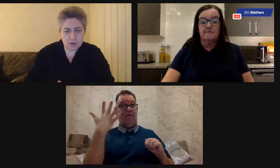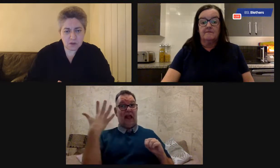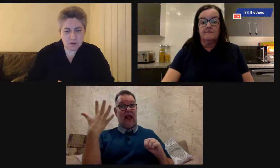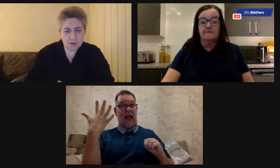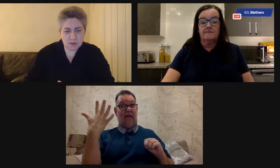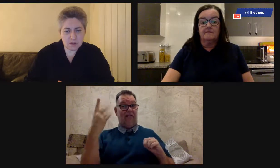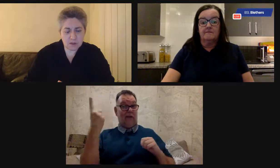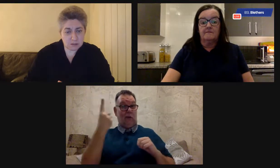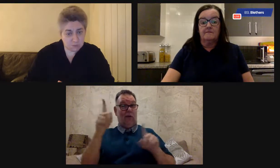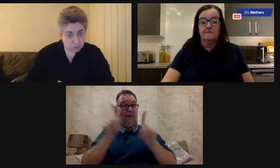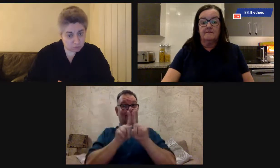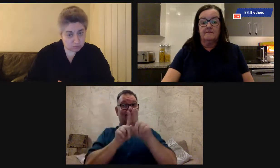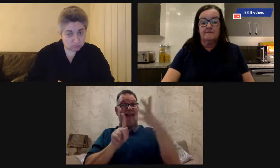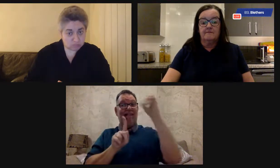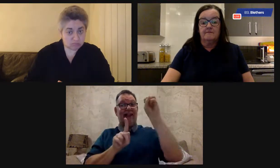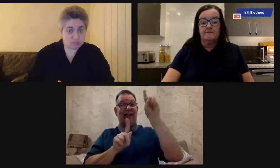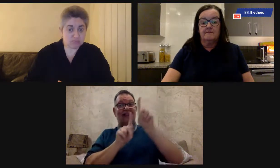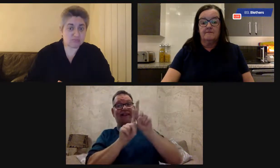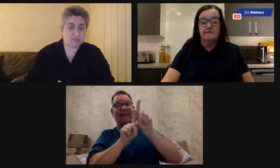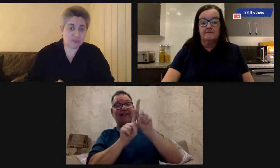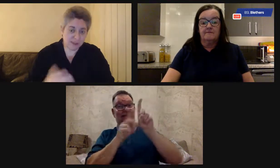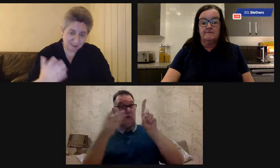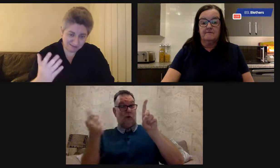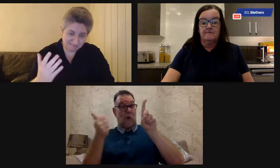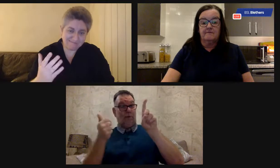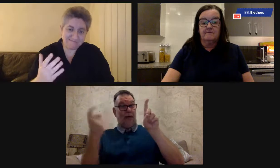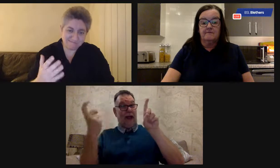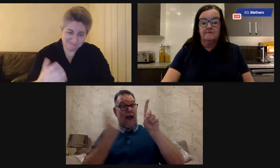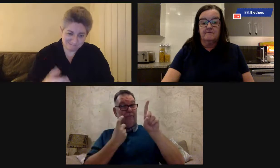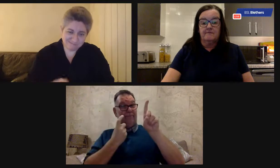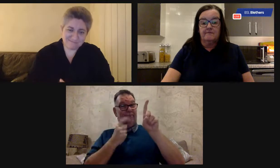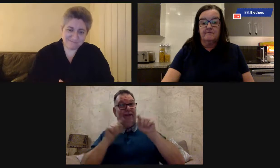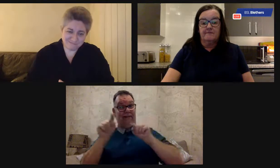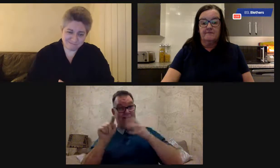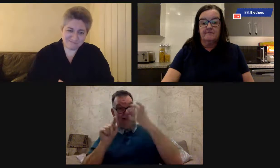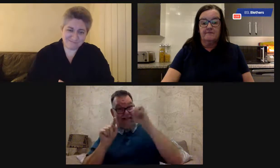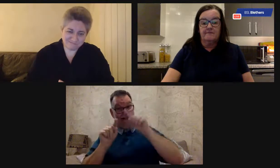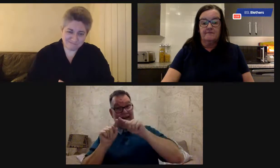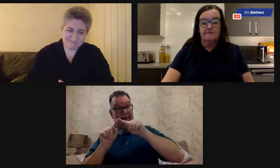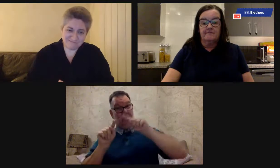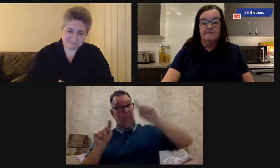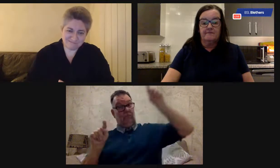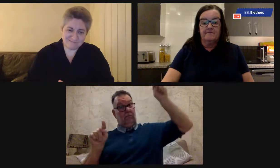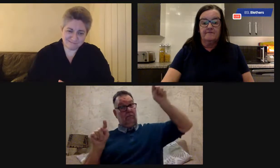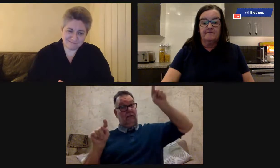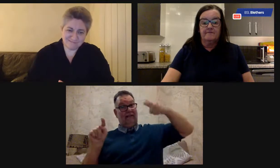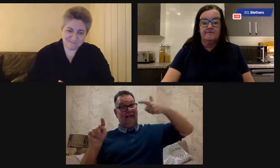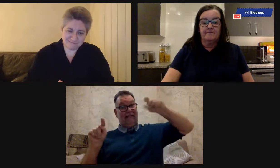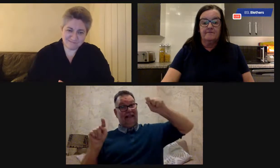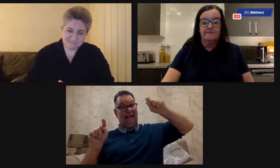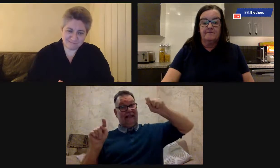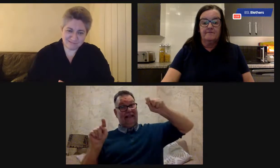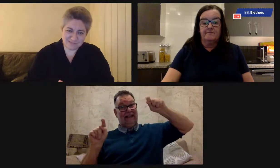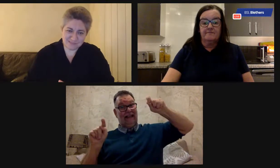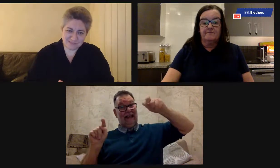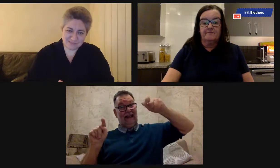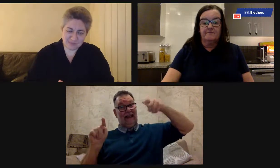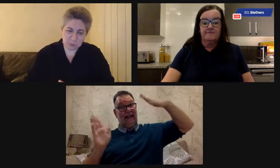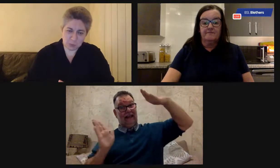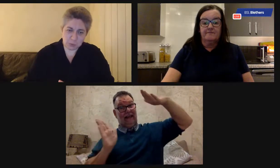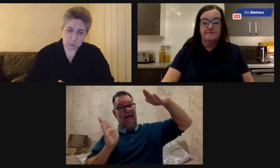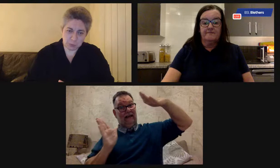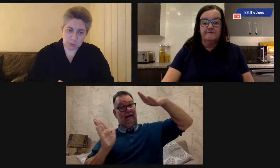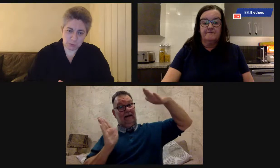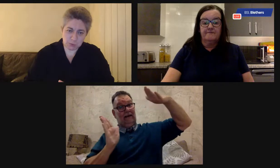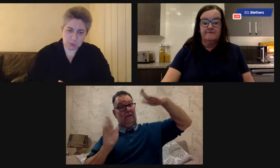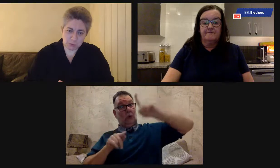would have been the core group, but now it's the 45 age group moving up to